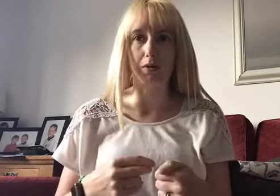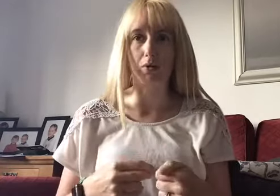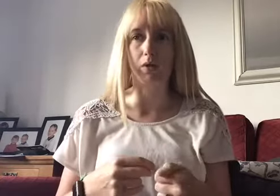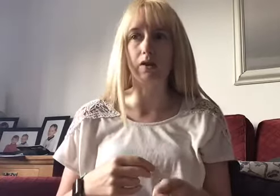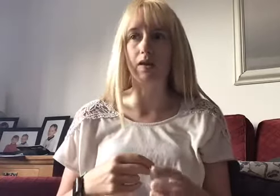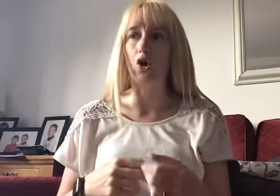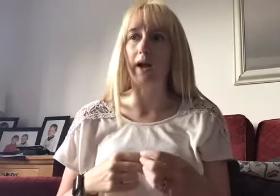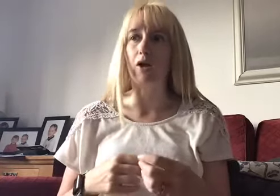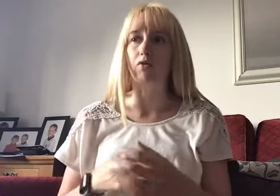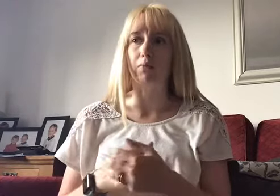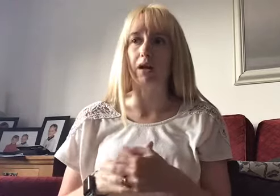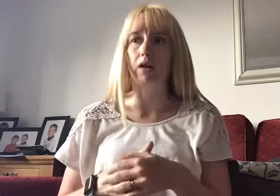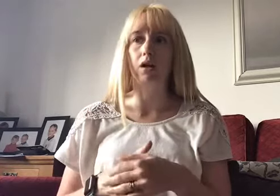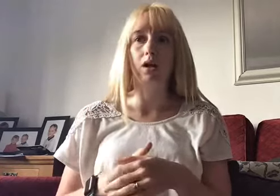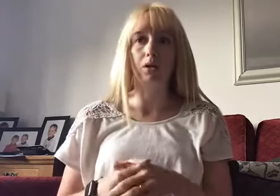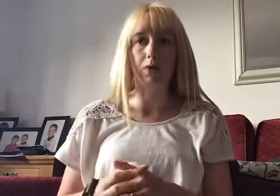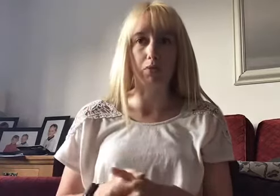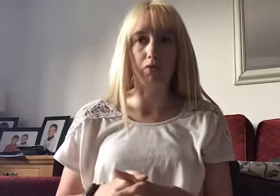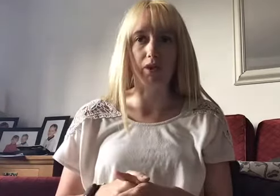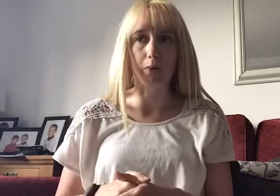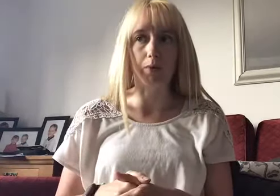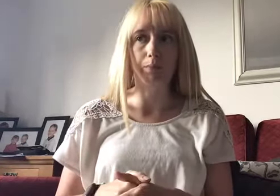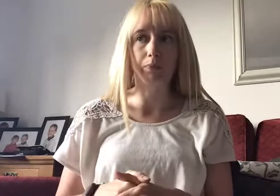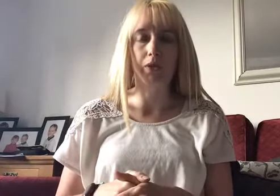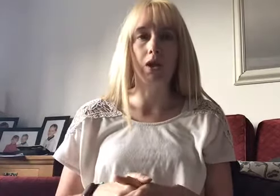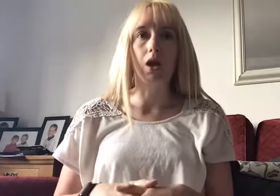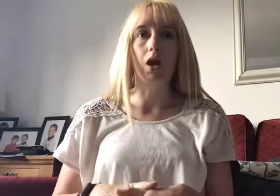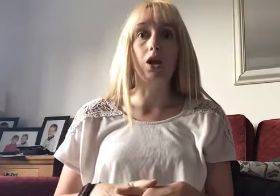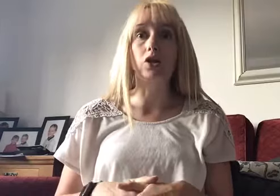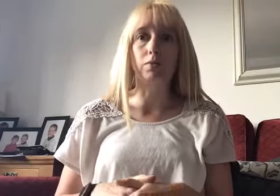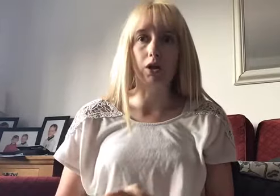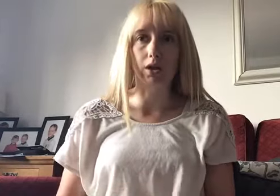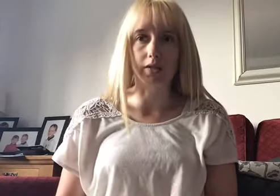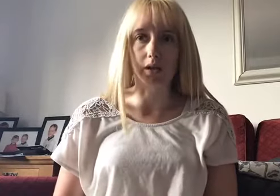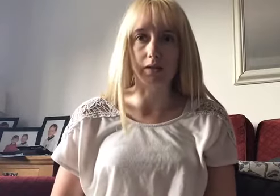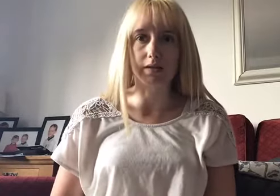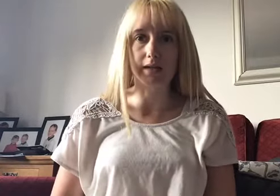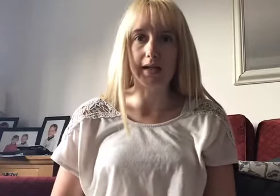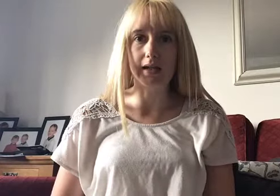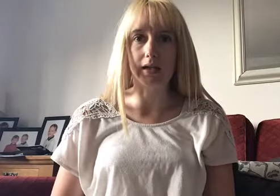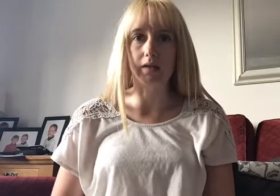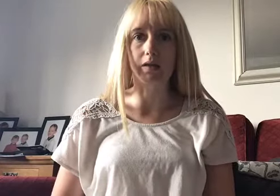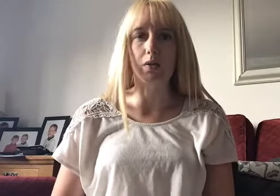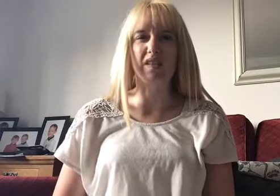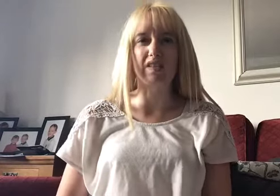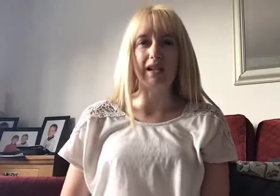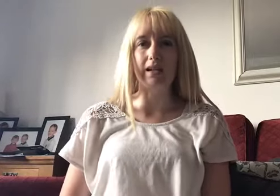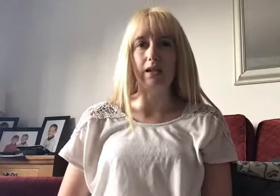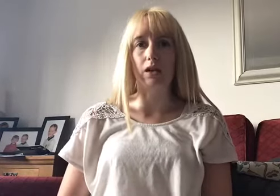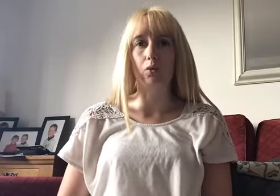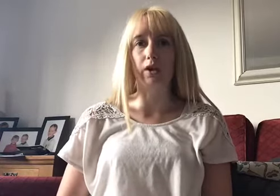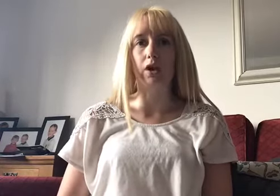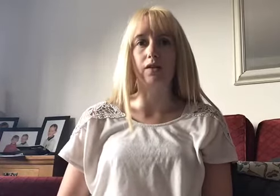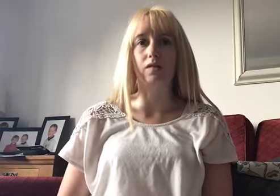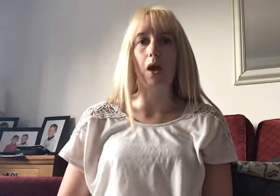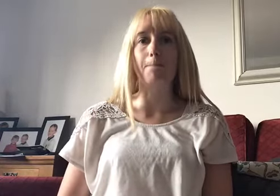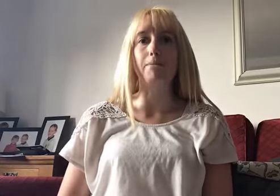we're using our alphabet a bit more for that one. You might like to go sailing. So sailing, we're going to